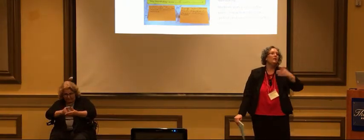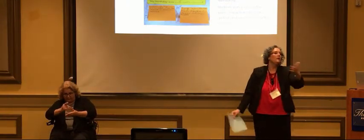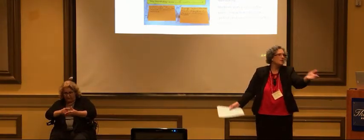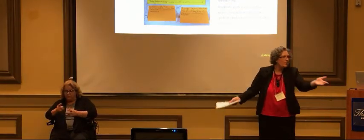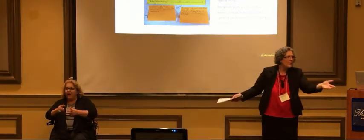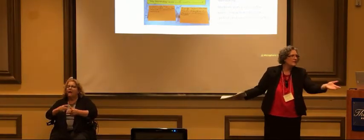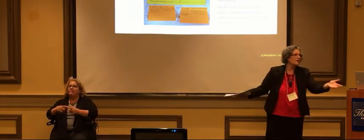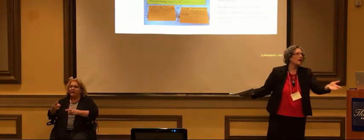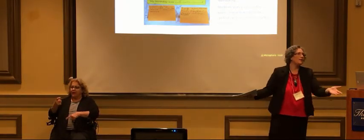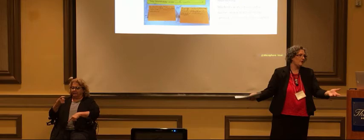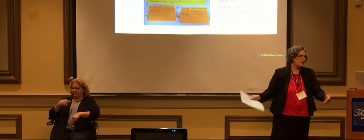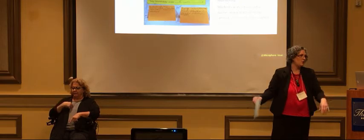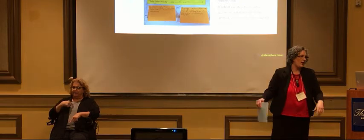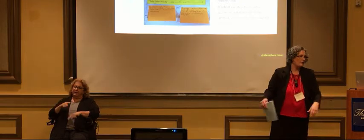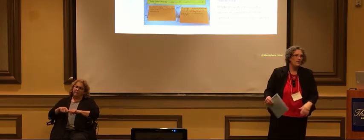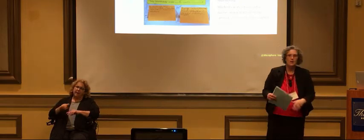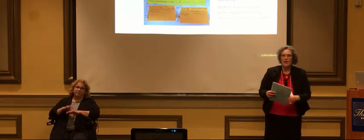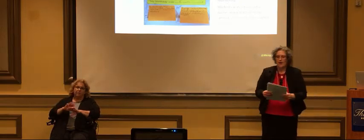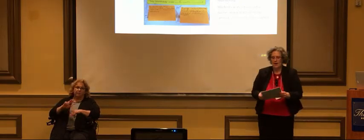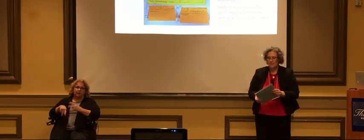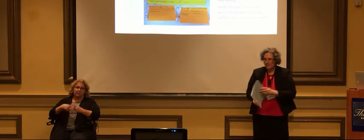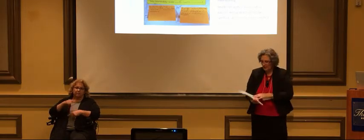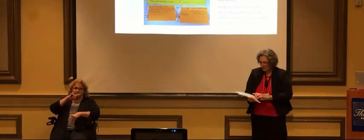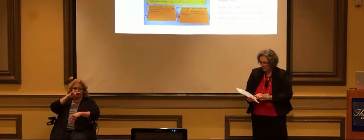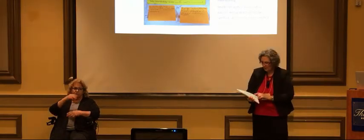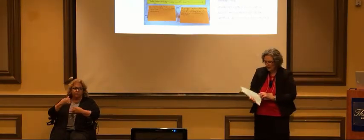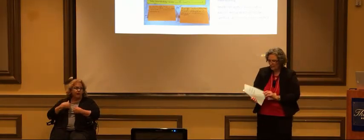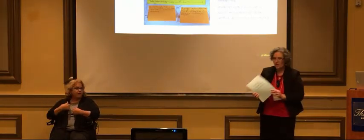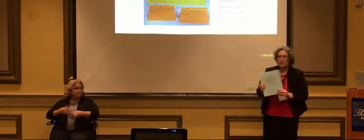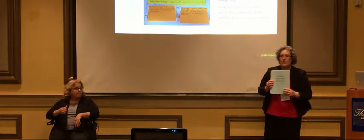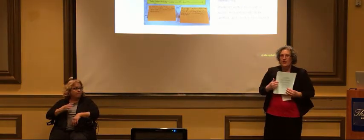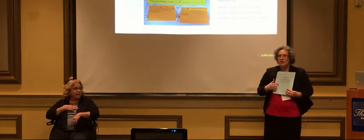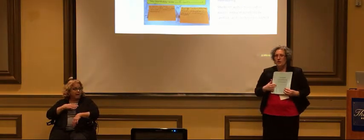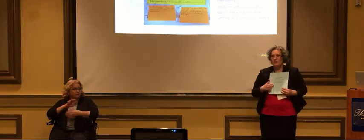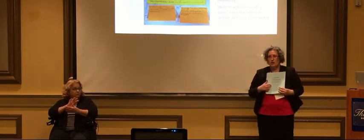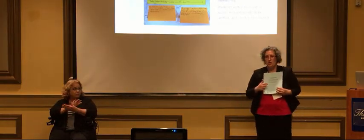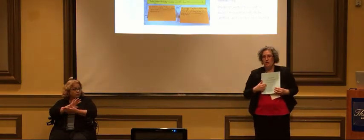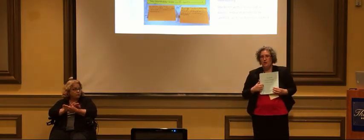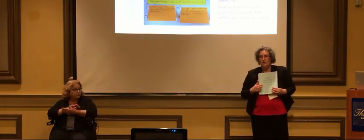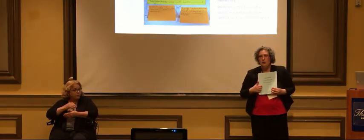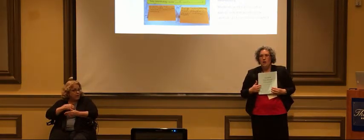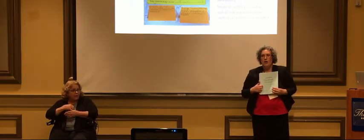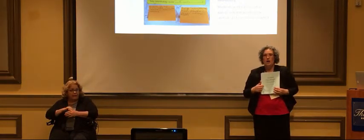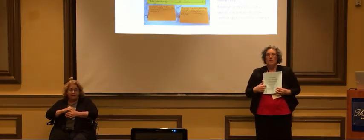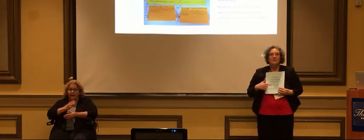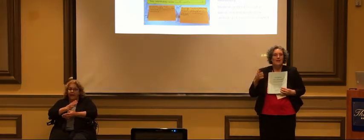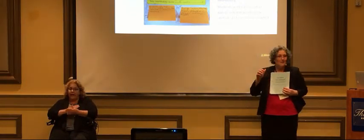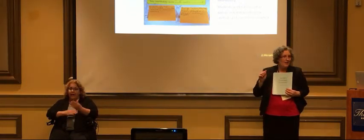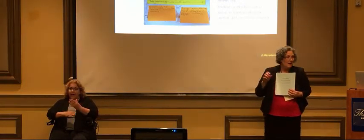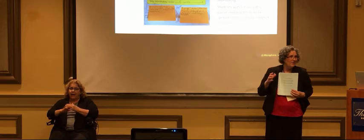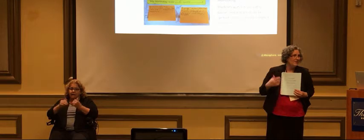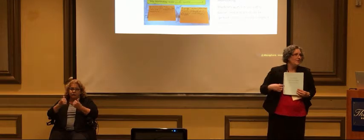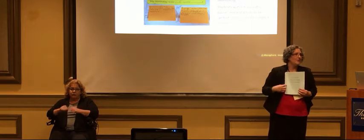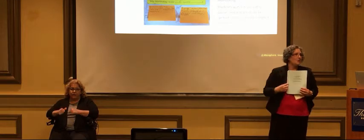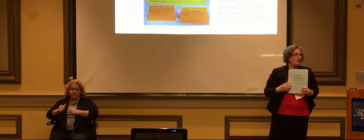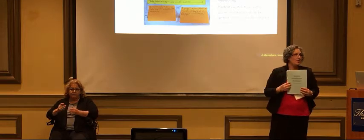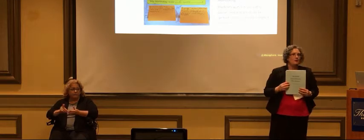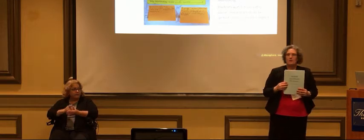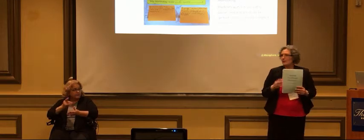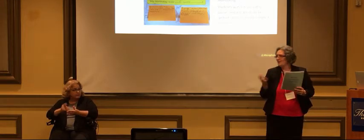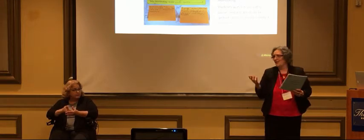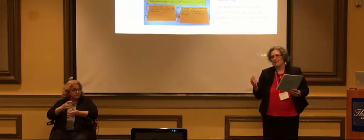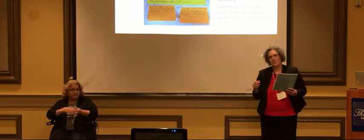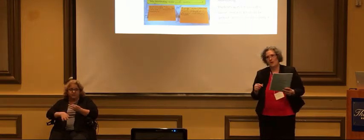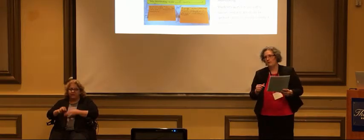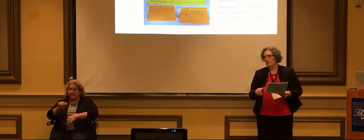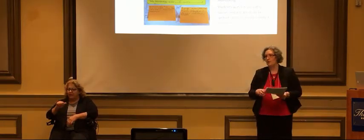me. Depends on the kind of kids you have. At my school, we came up with a handshake dictionary. Instead of the ABC dictionary,